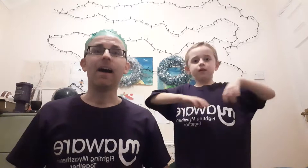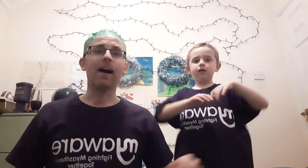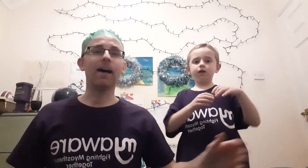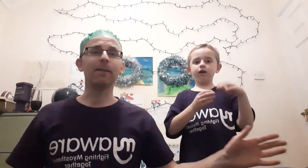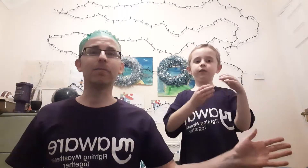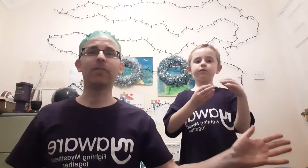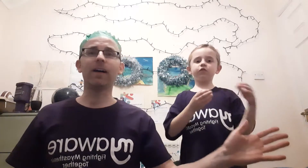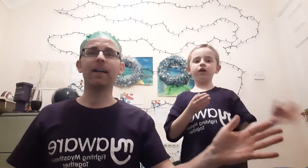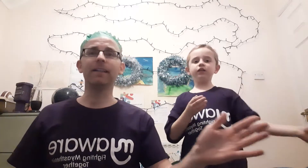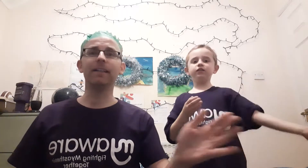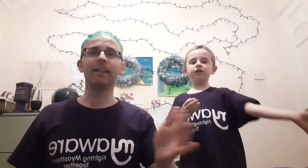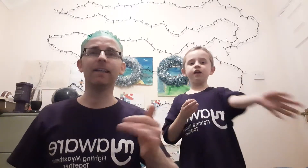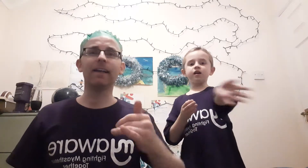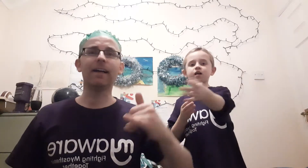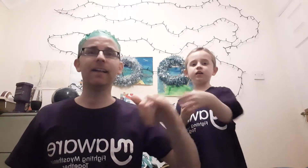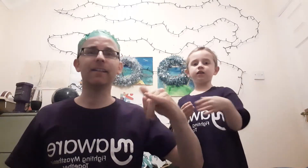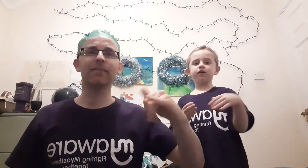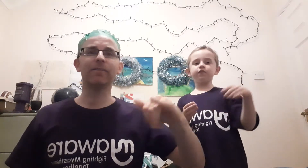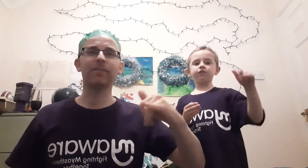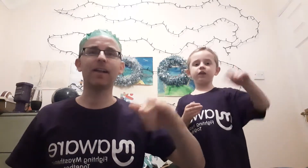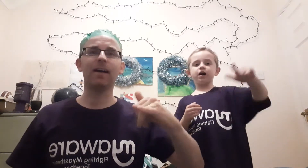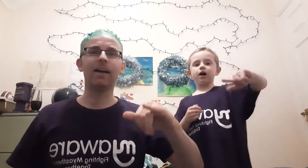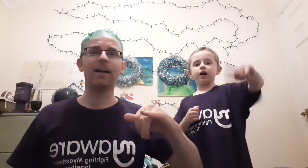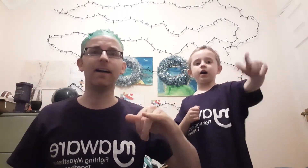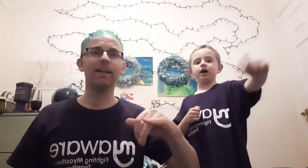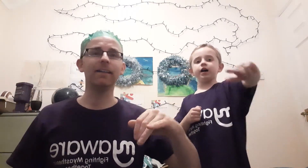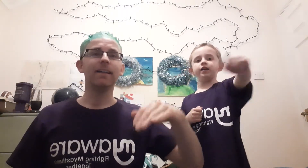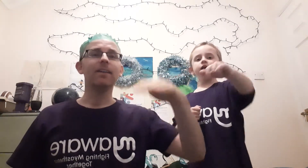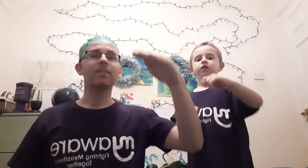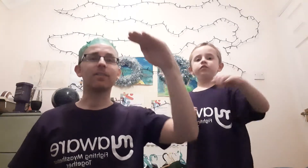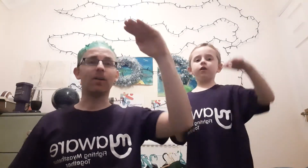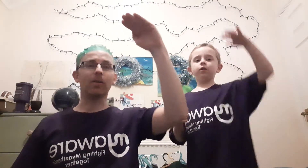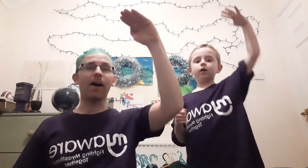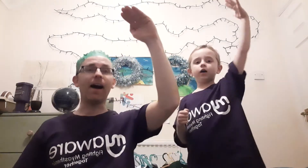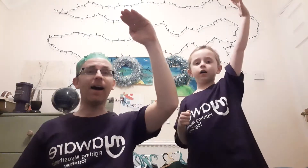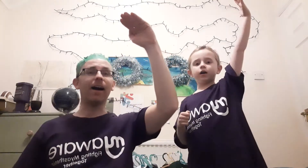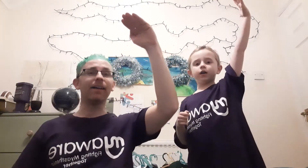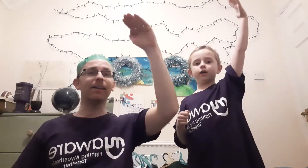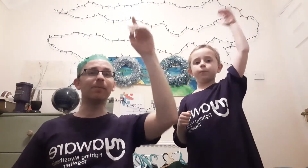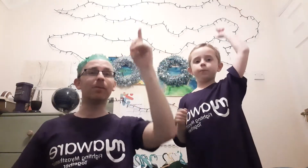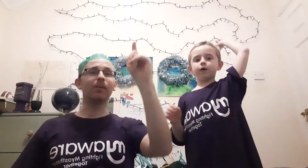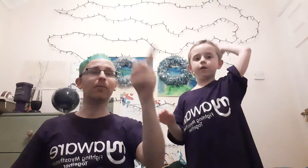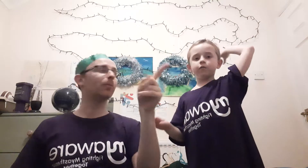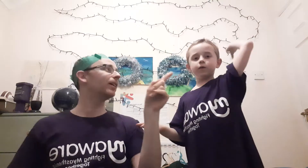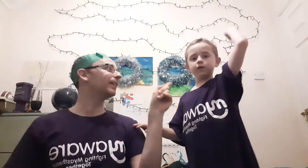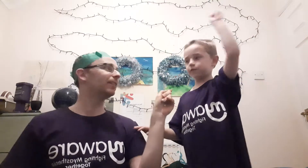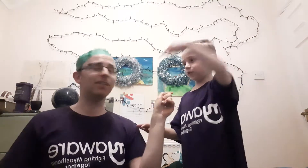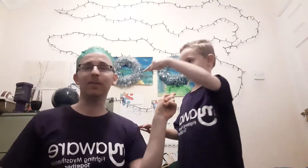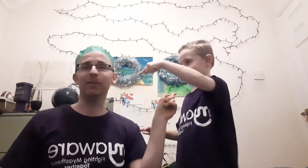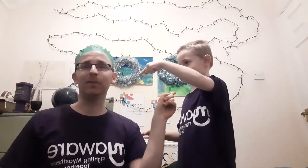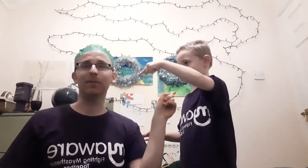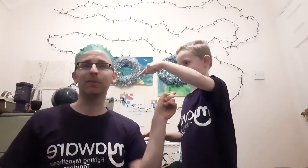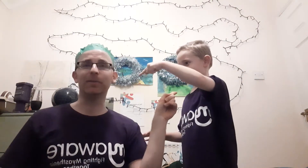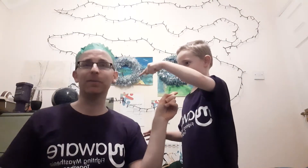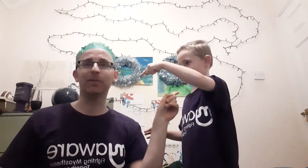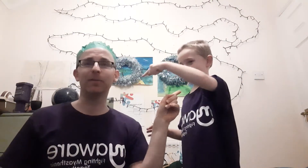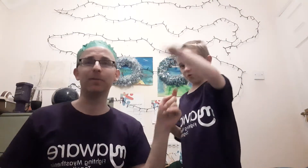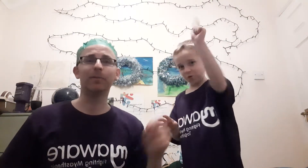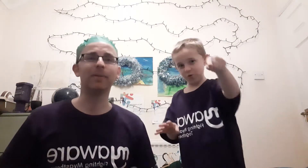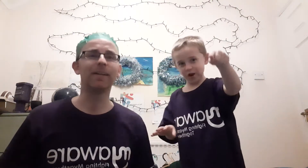blue. I'm finding I can fly so high above with you. And